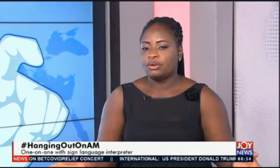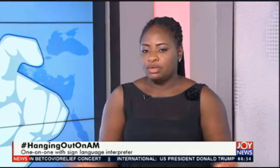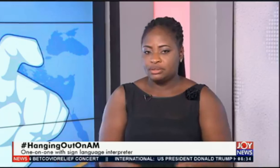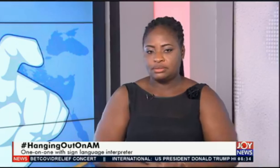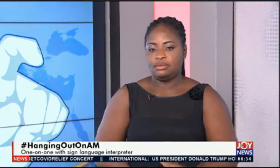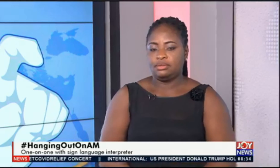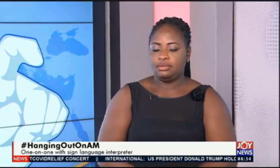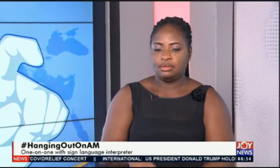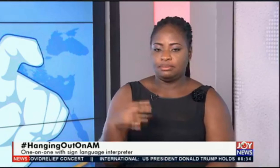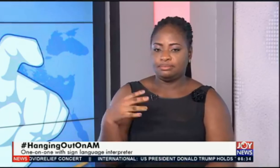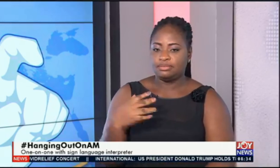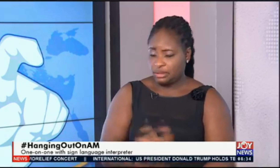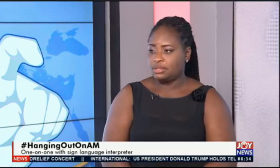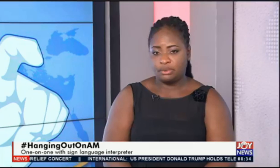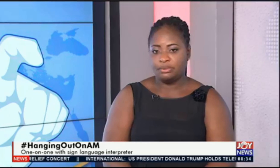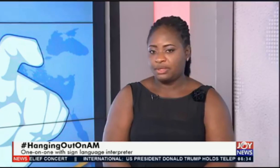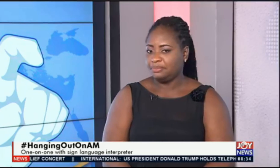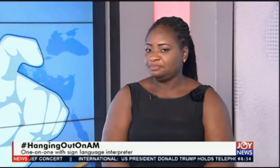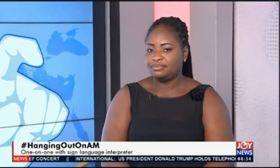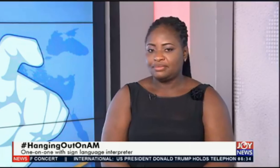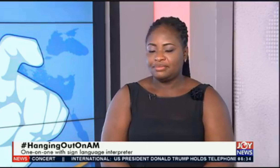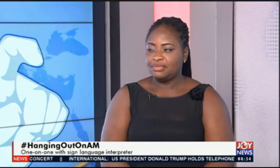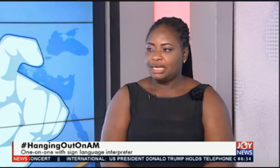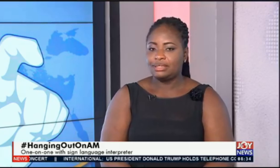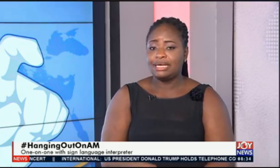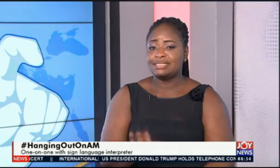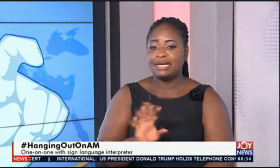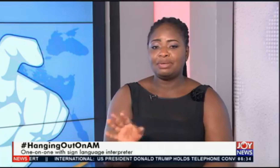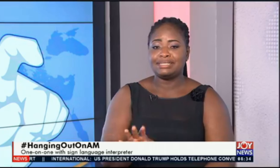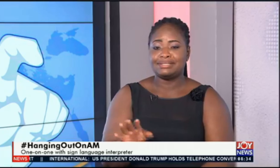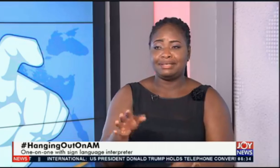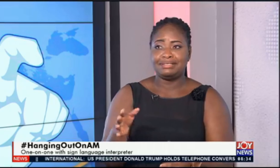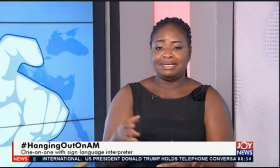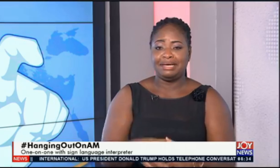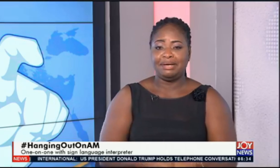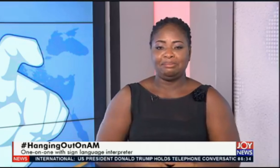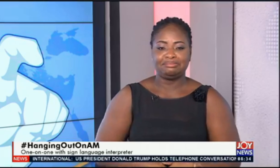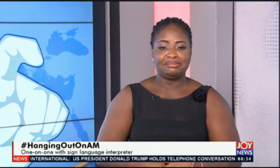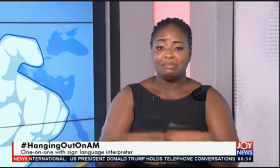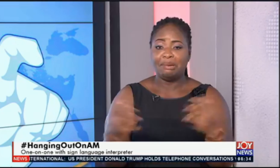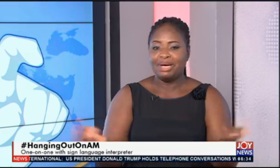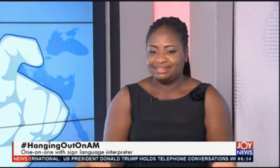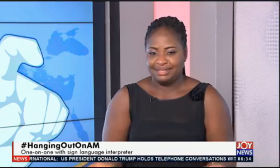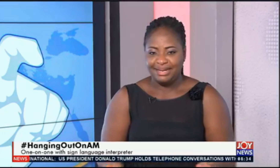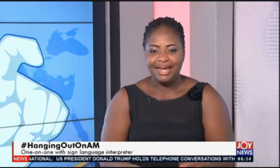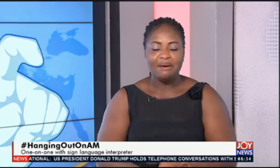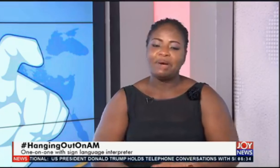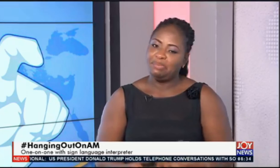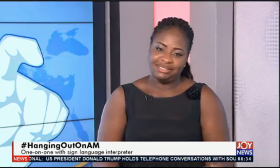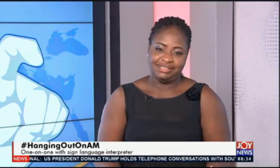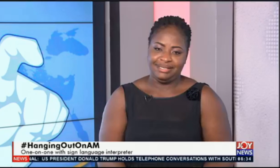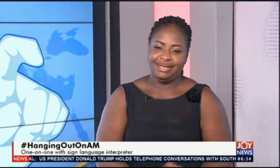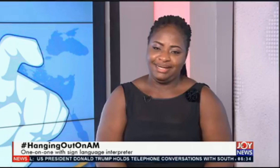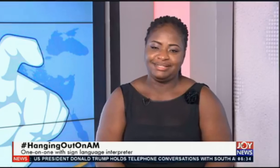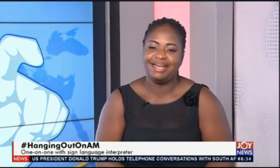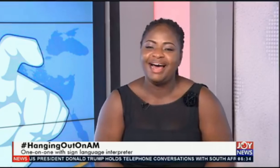then my colleagues. That's where you work? Yes, that's where I work. Okay. No, that's a great. Sign language is, let's say, my passion. Your passion. My